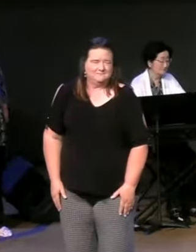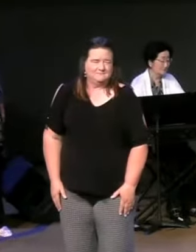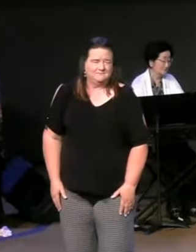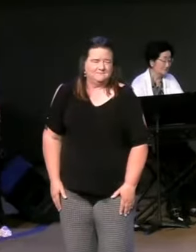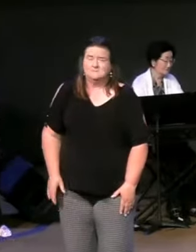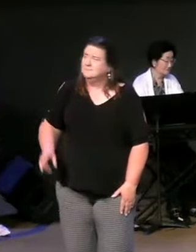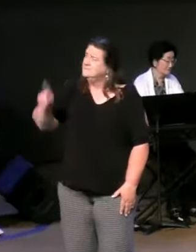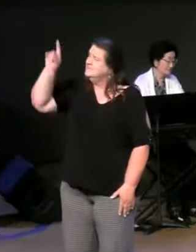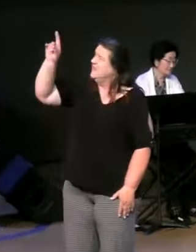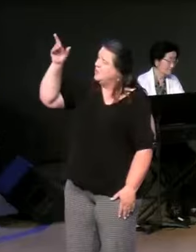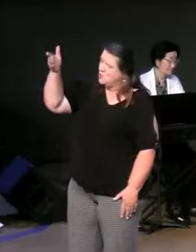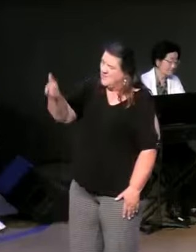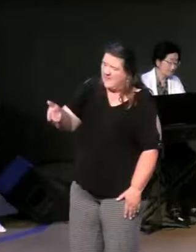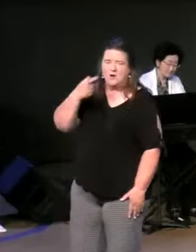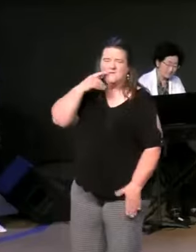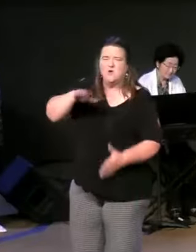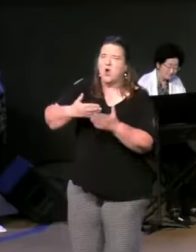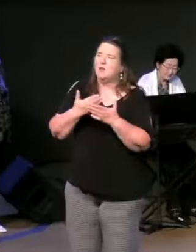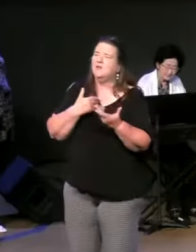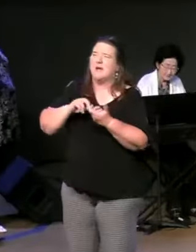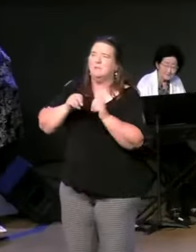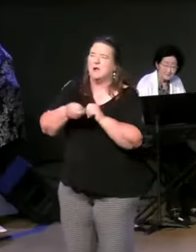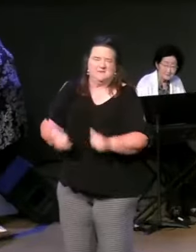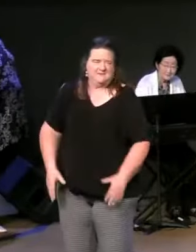And you are there for all of my problems.